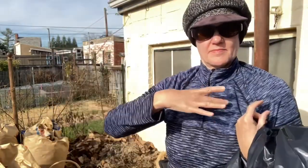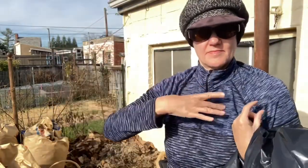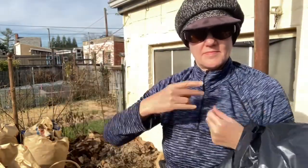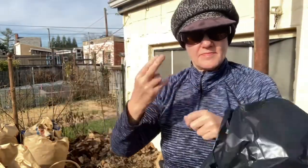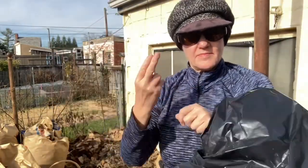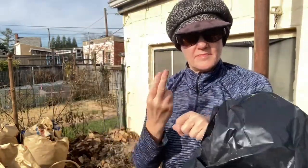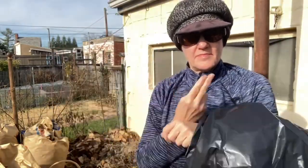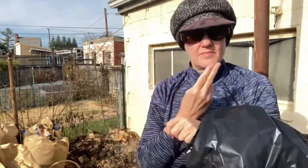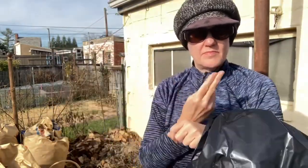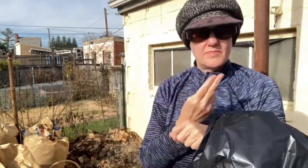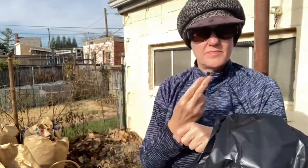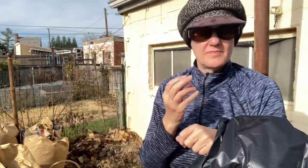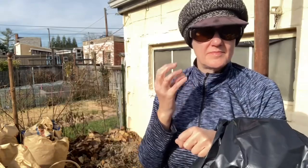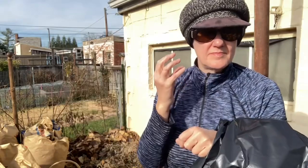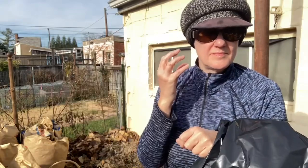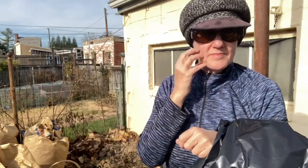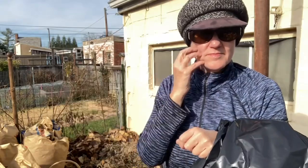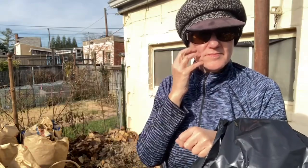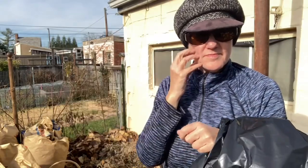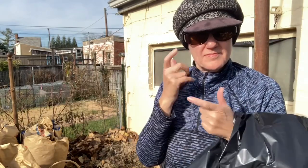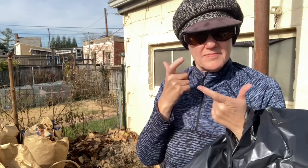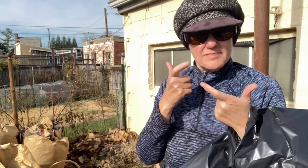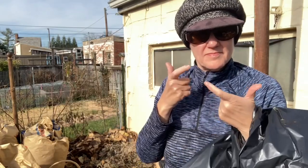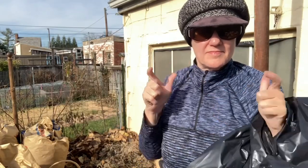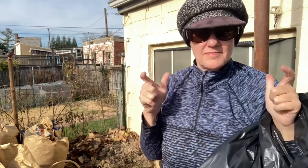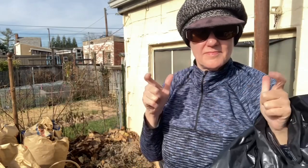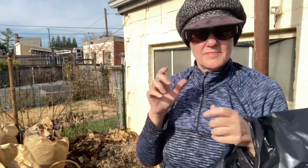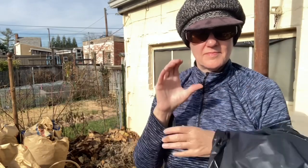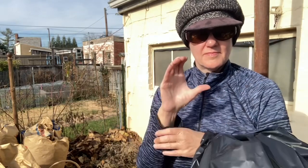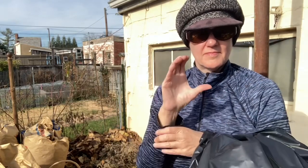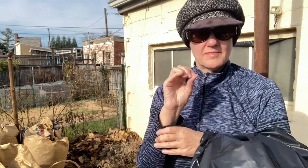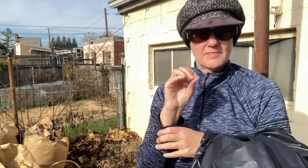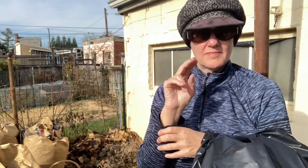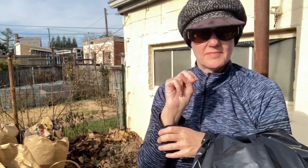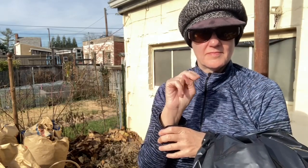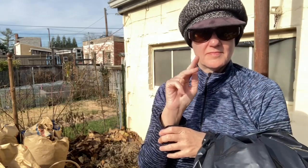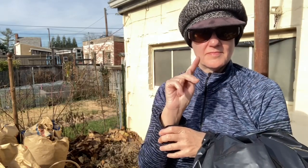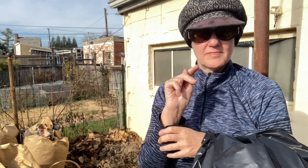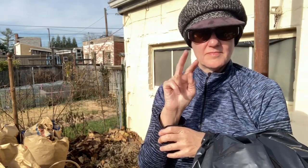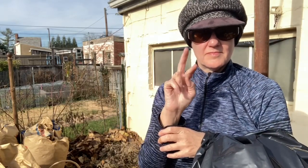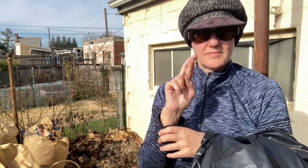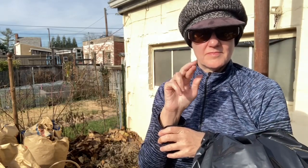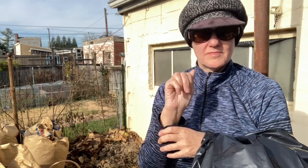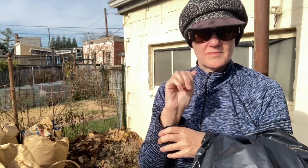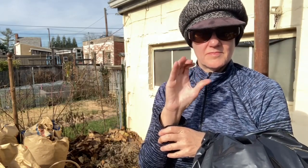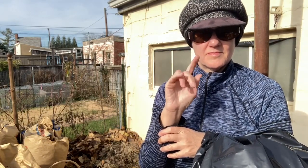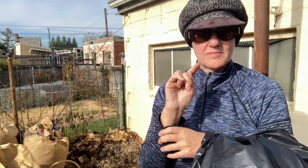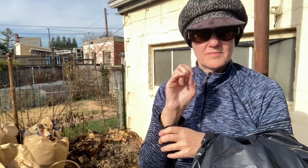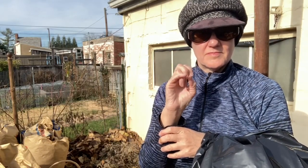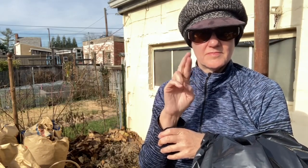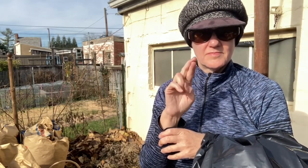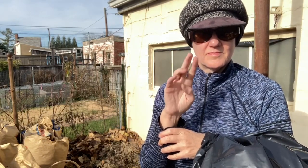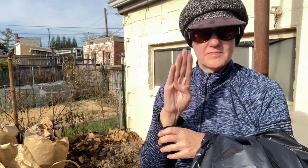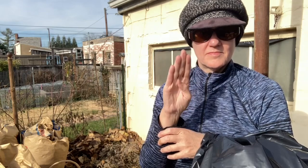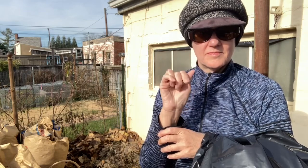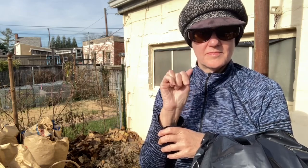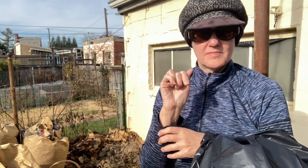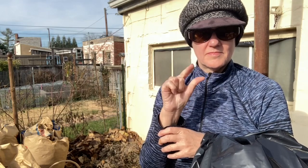And I like to use the large, thick contractor bags. But you can use